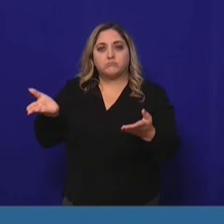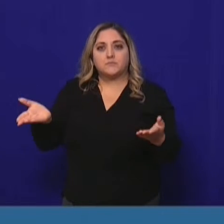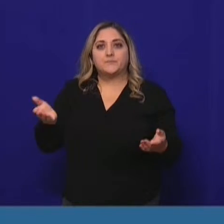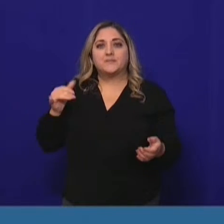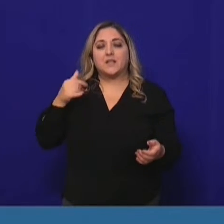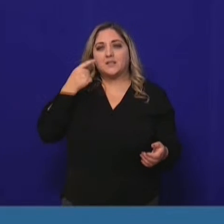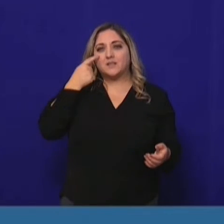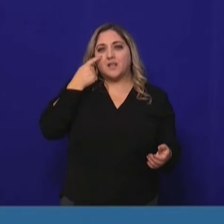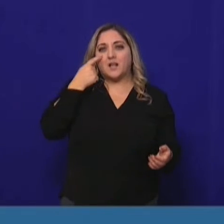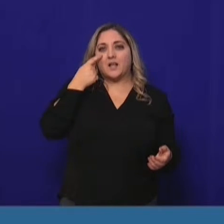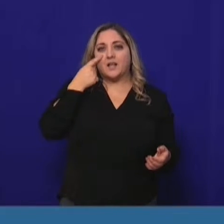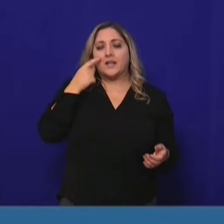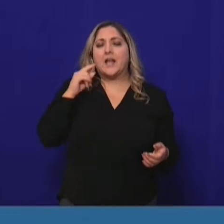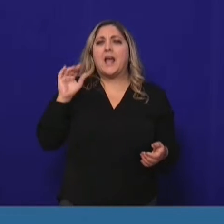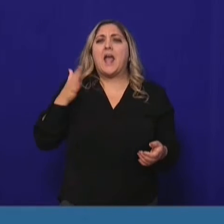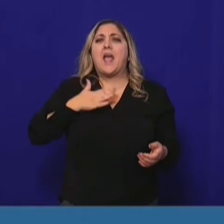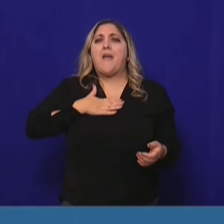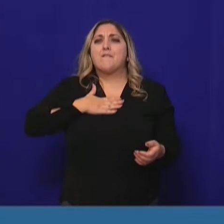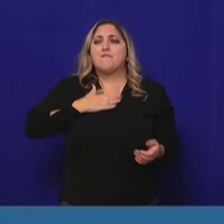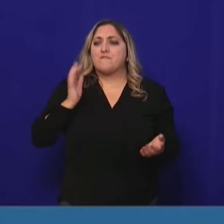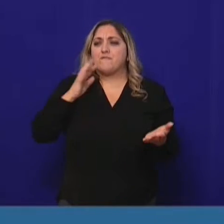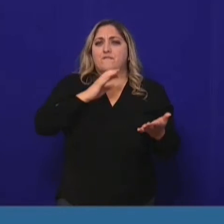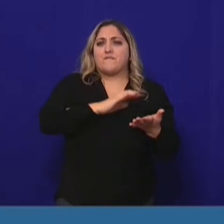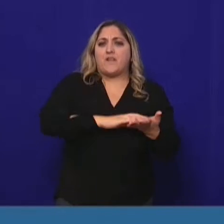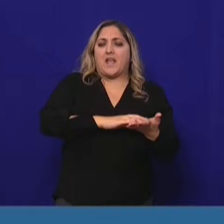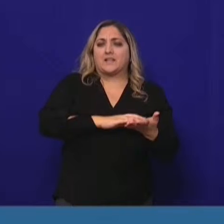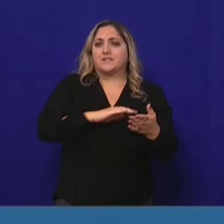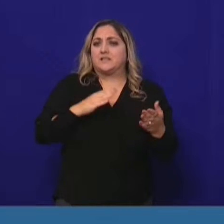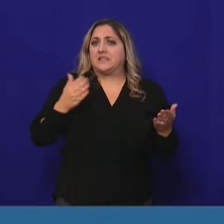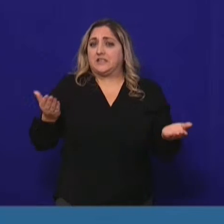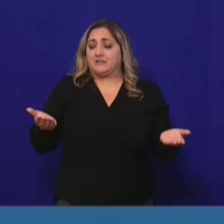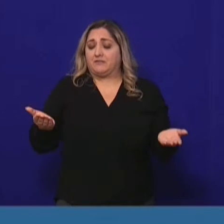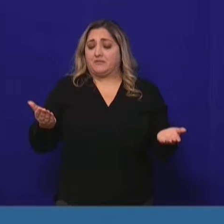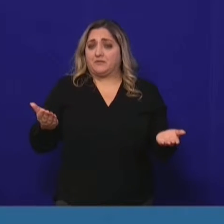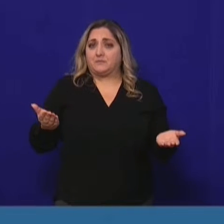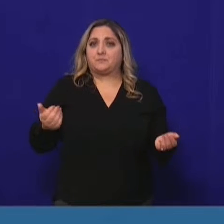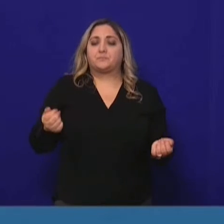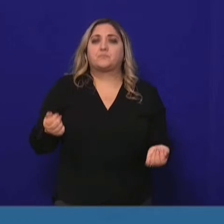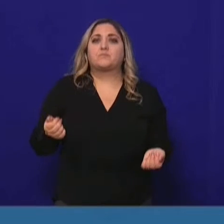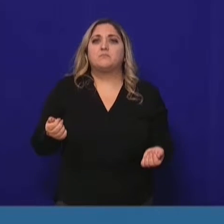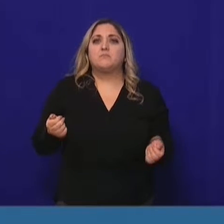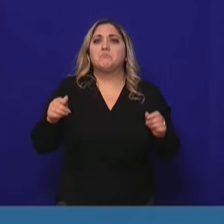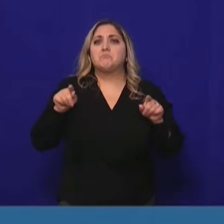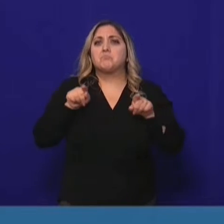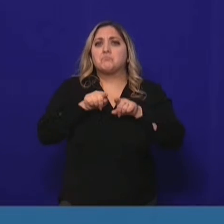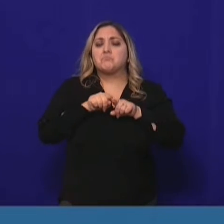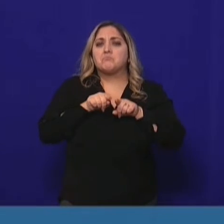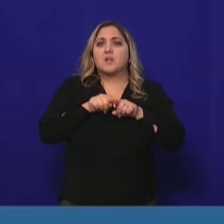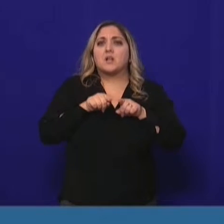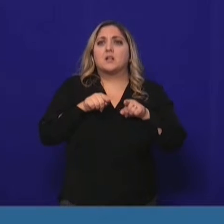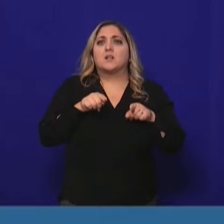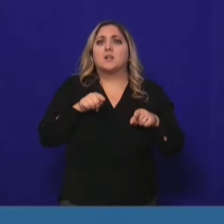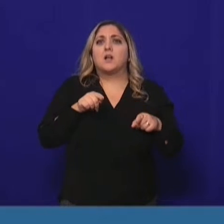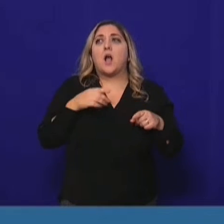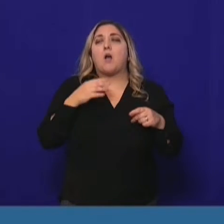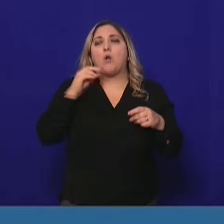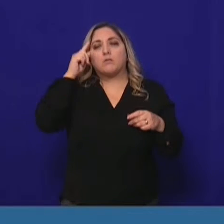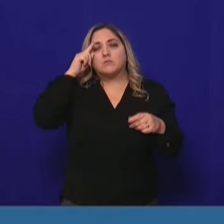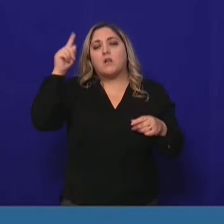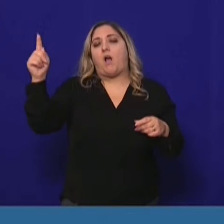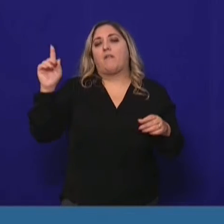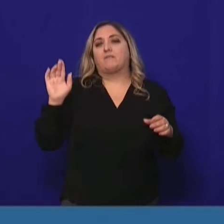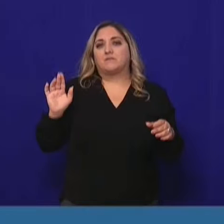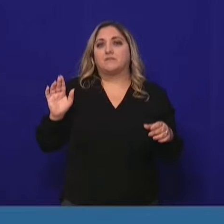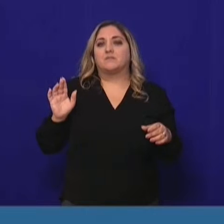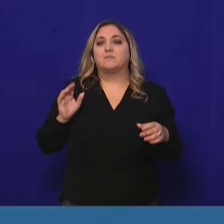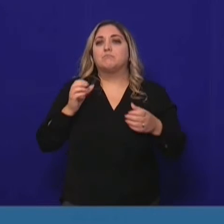ukoll, u jekk tħares lejn is-side effects li sa issa huma affarijiet li huma xi ħaġa